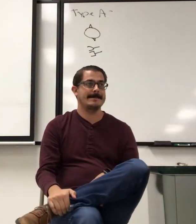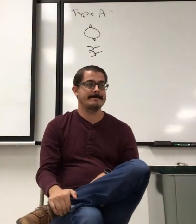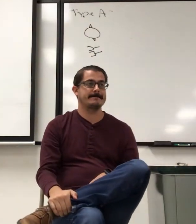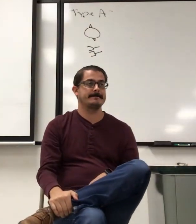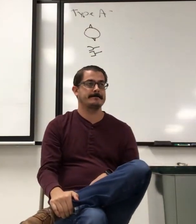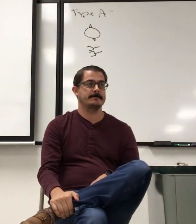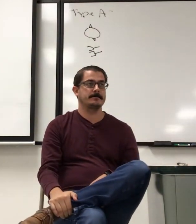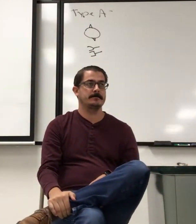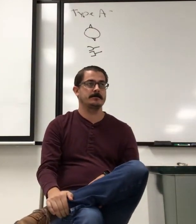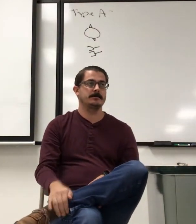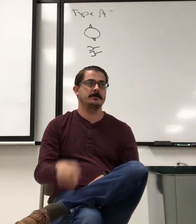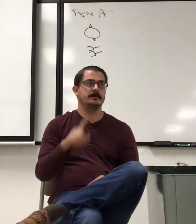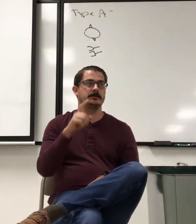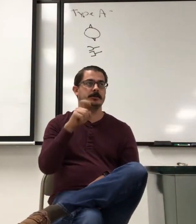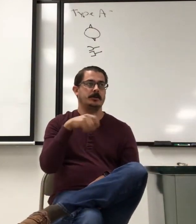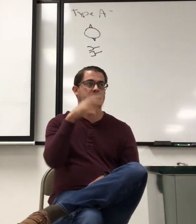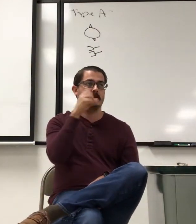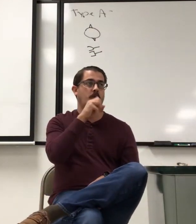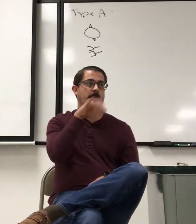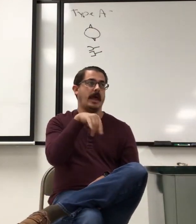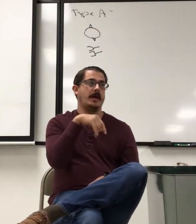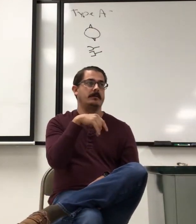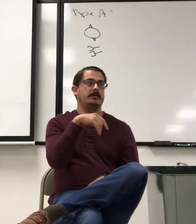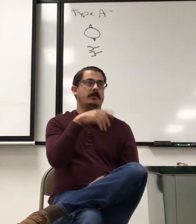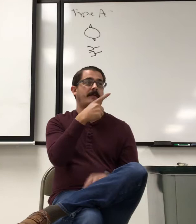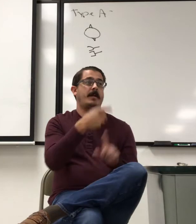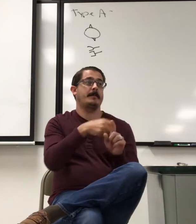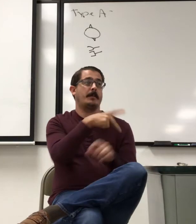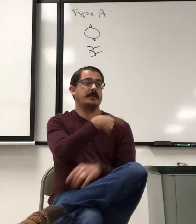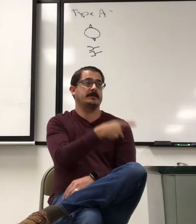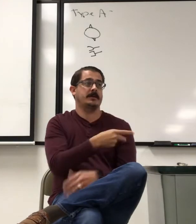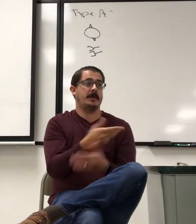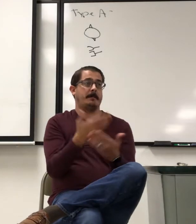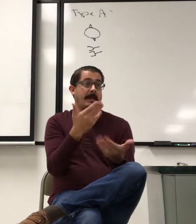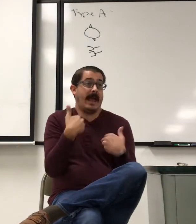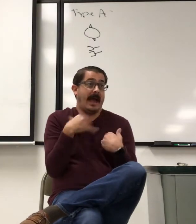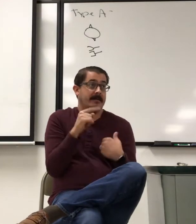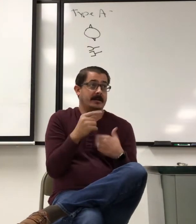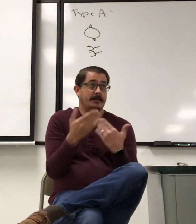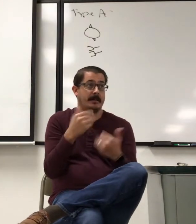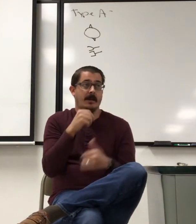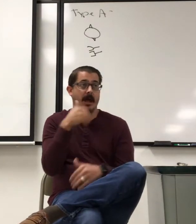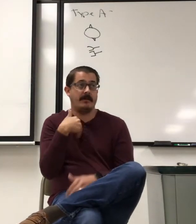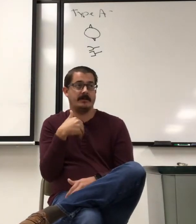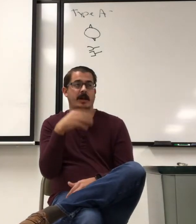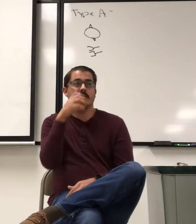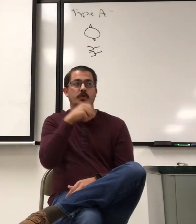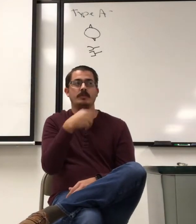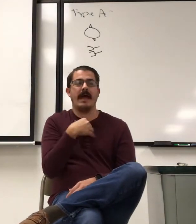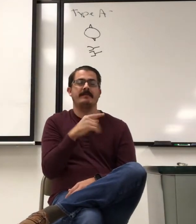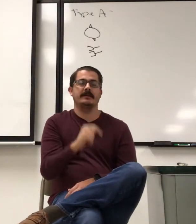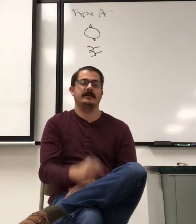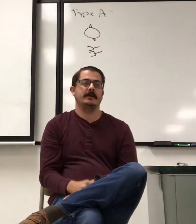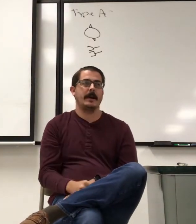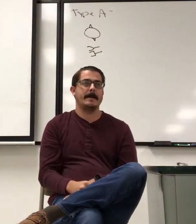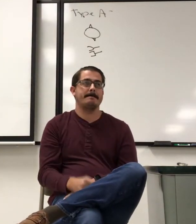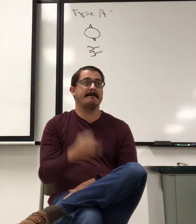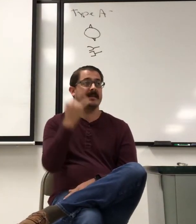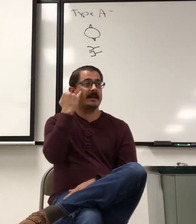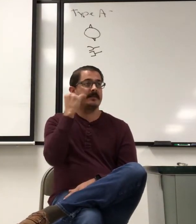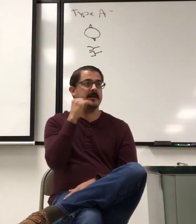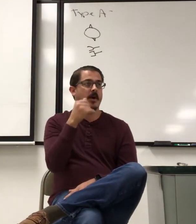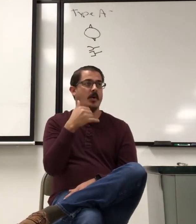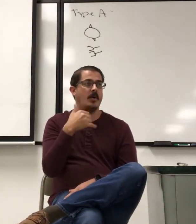Okay, you should just assume that in your patients. They may not have it, just assume they have it. Okay? If you assume they don't have